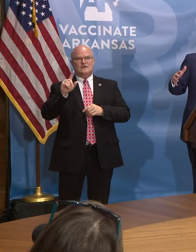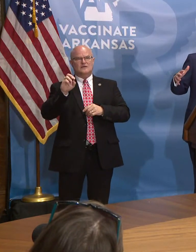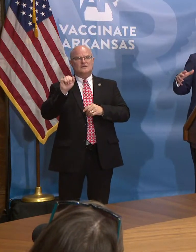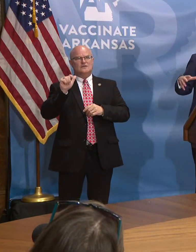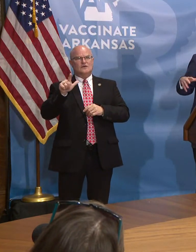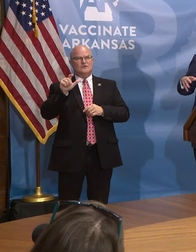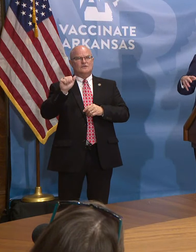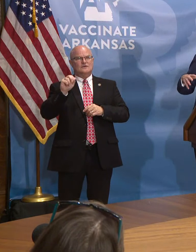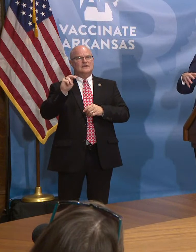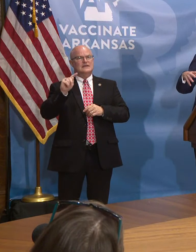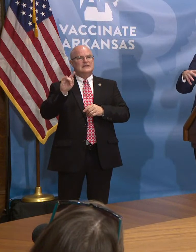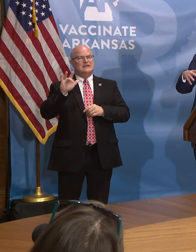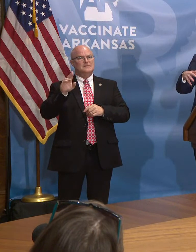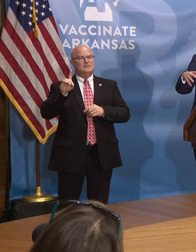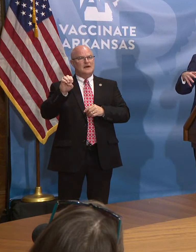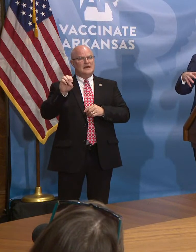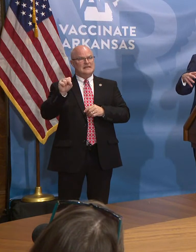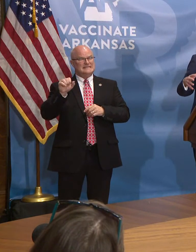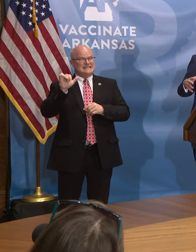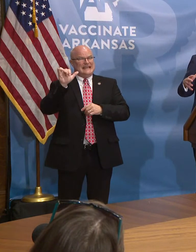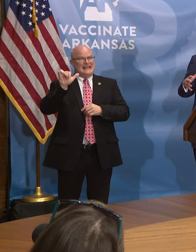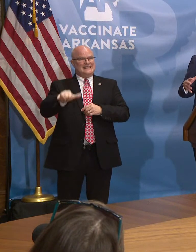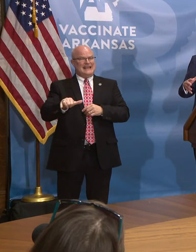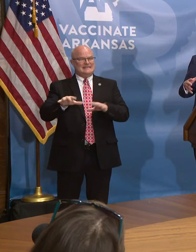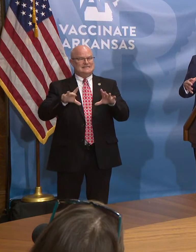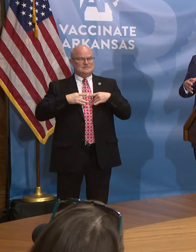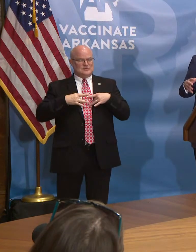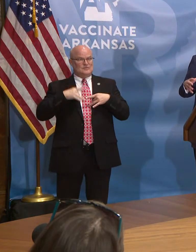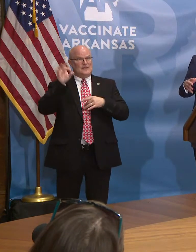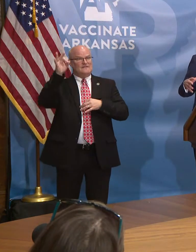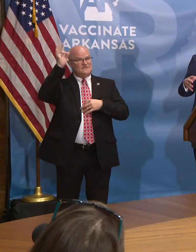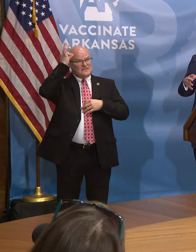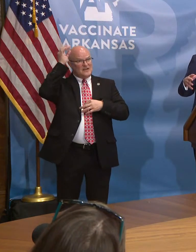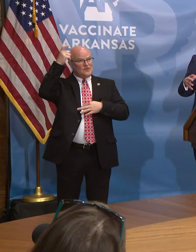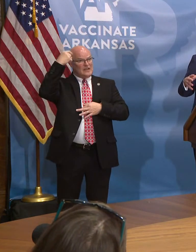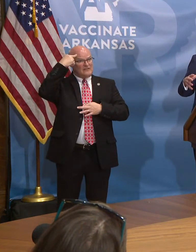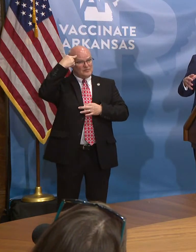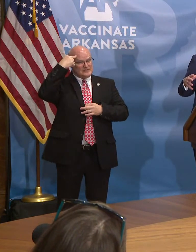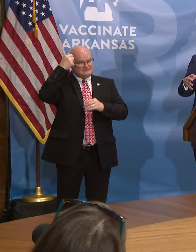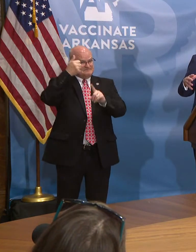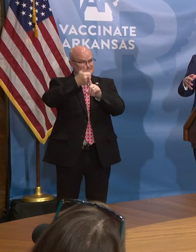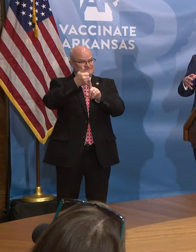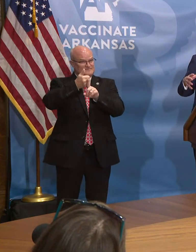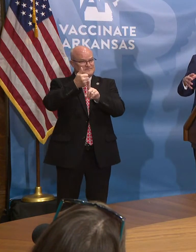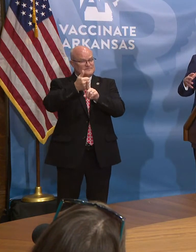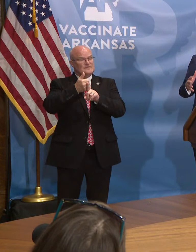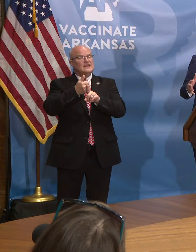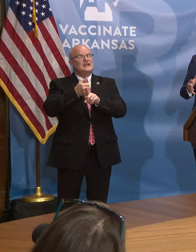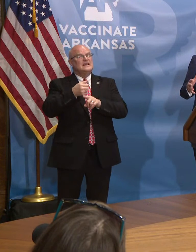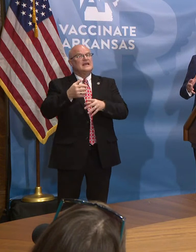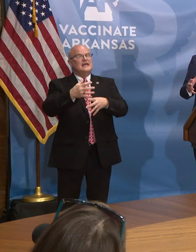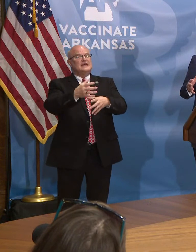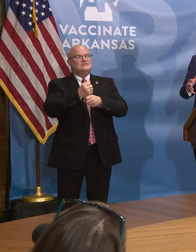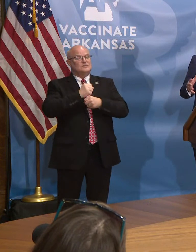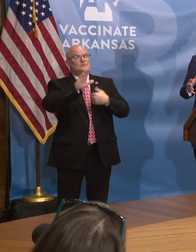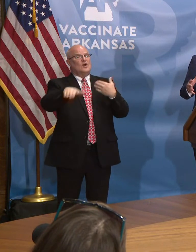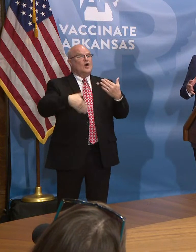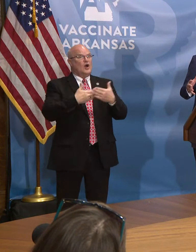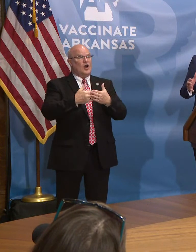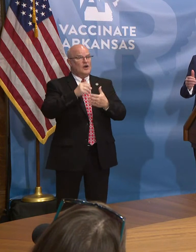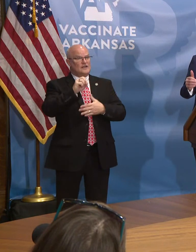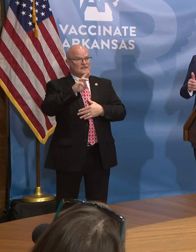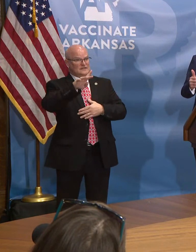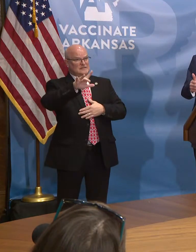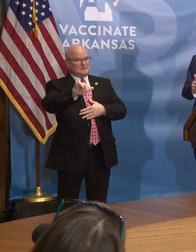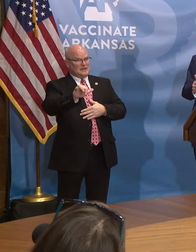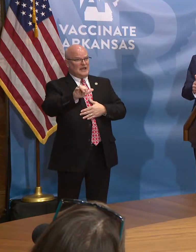antibodies, that has been absorbed by the federal government. They have assumed all of the